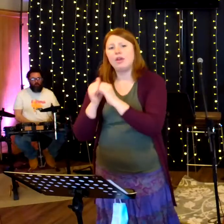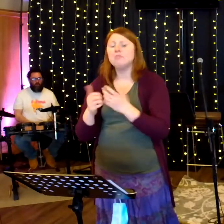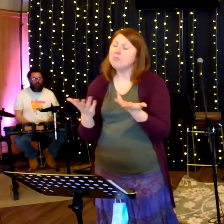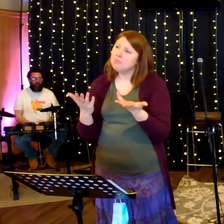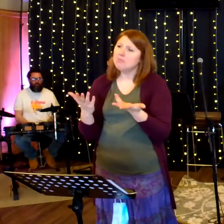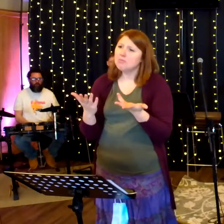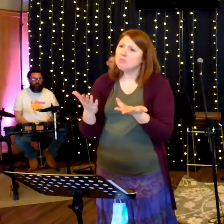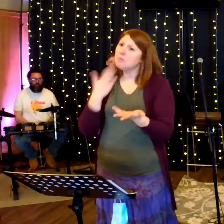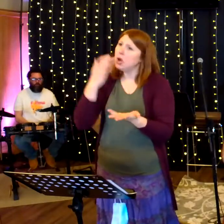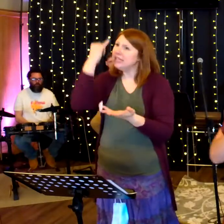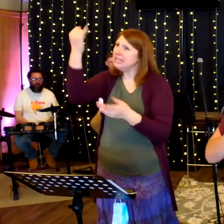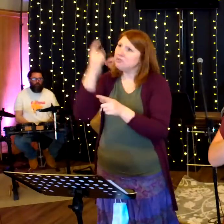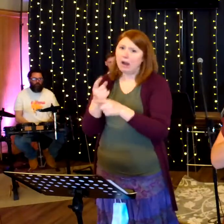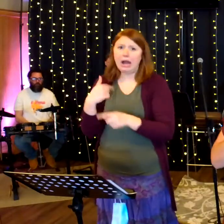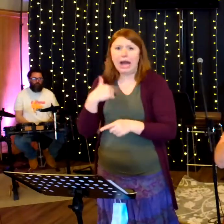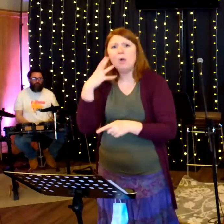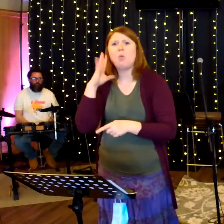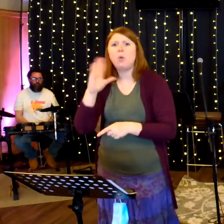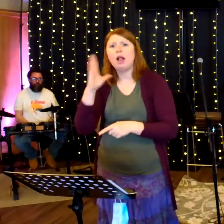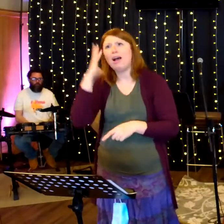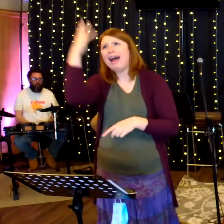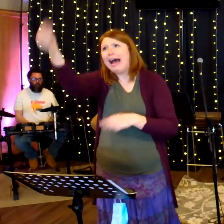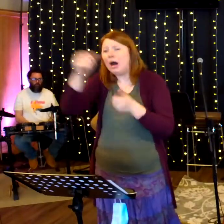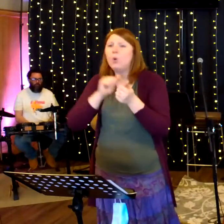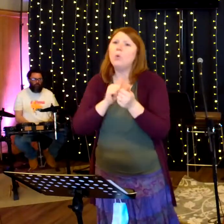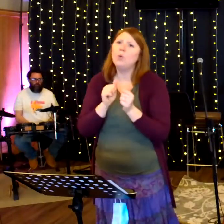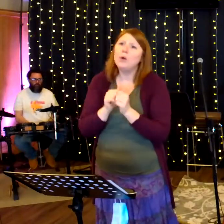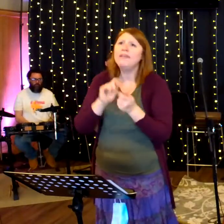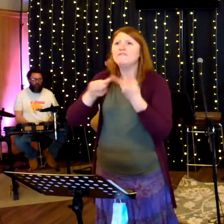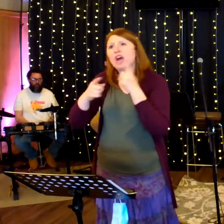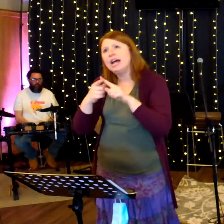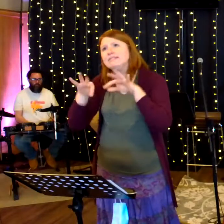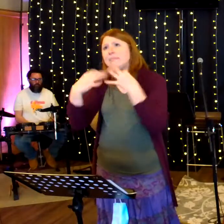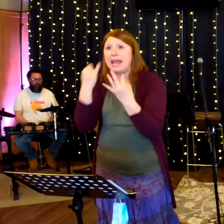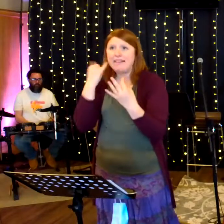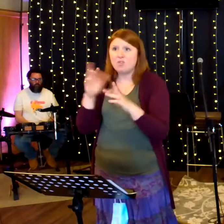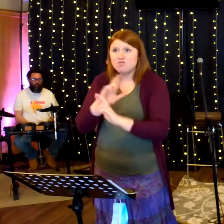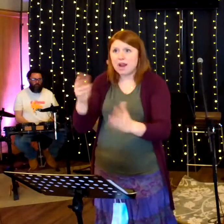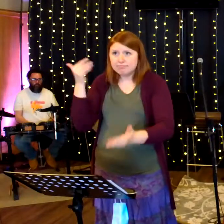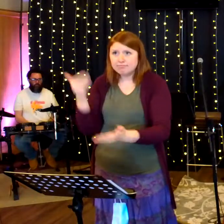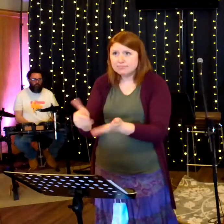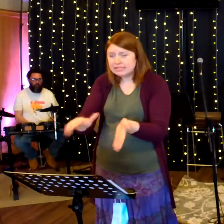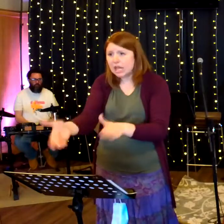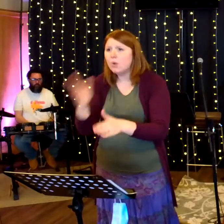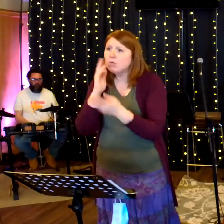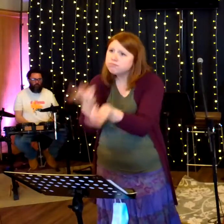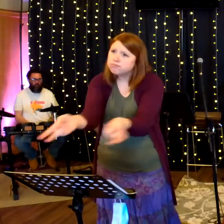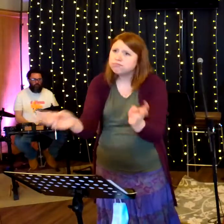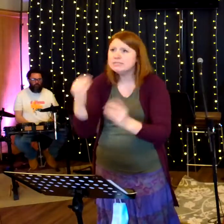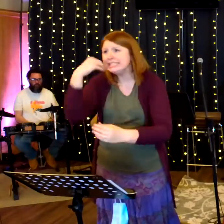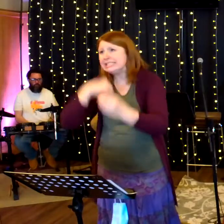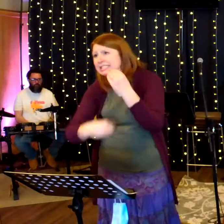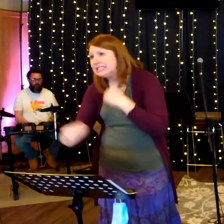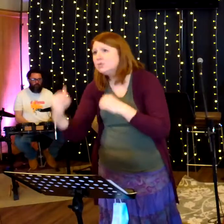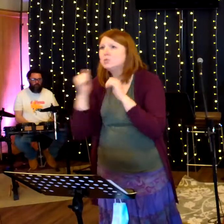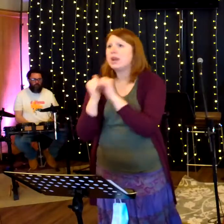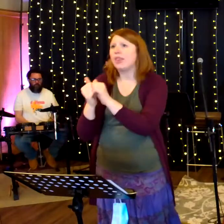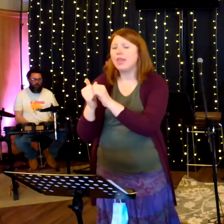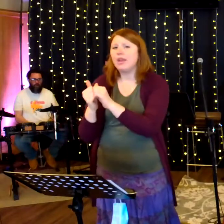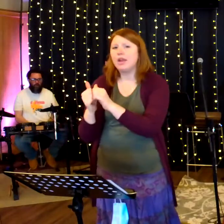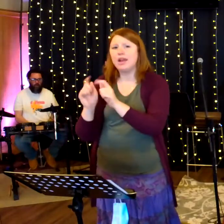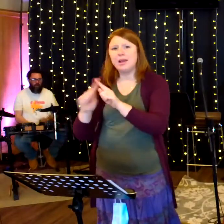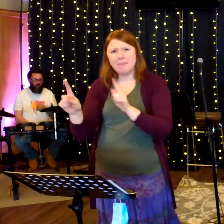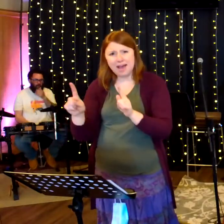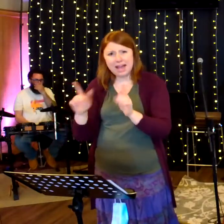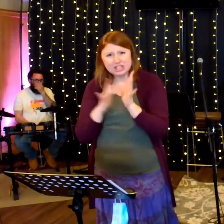final days, I would absolutely do that. I would absolutely gather all those who I loved, and I want to be with them one last time. But